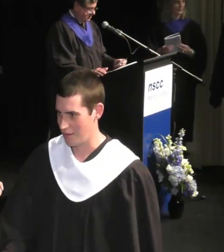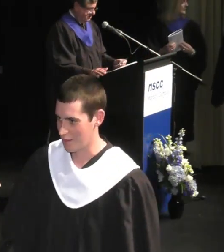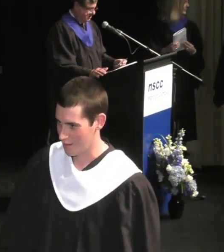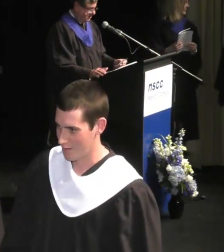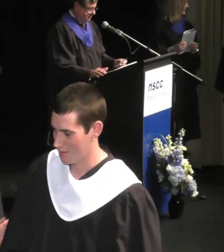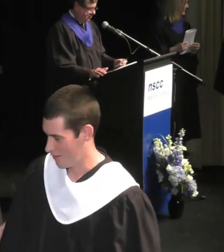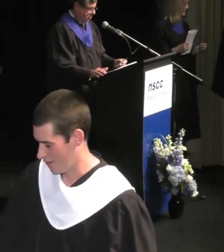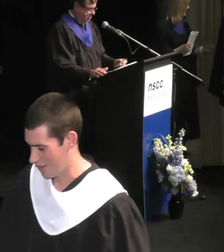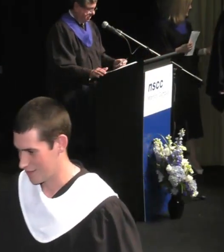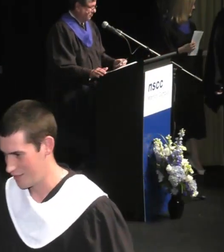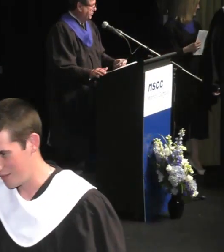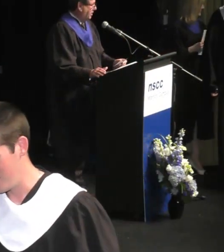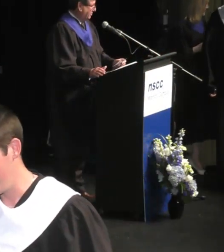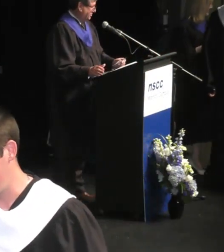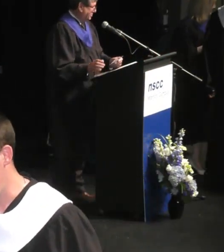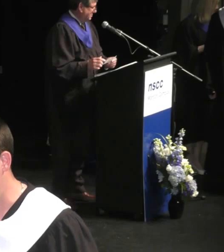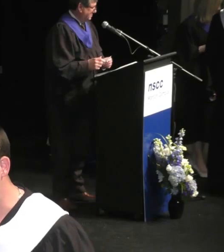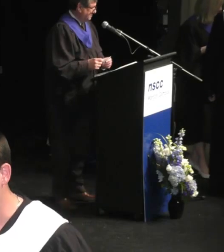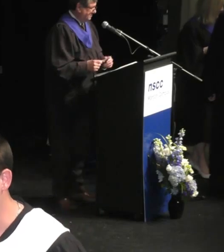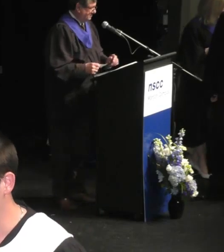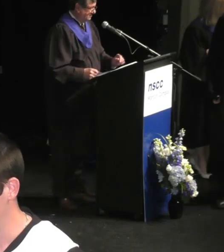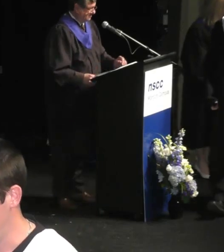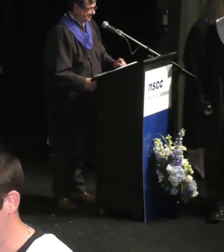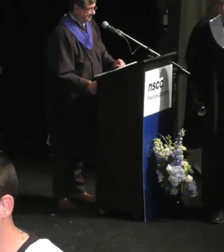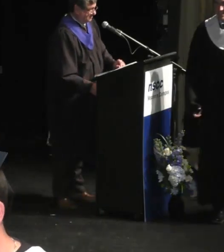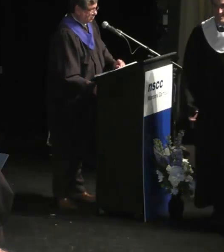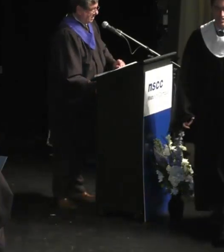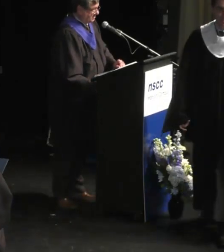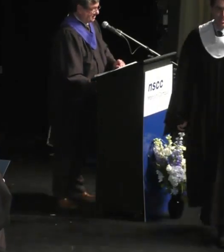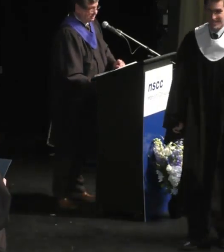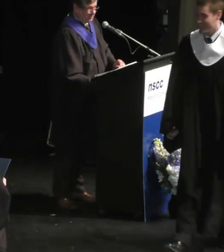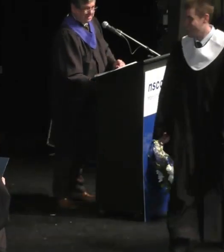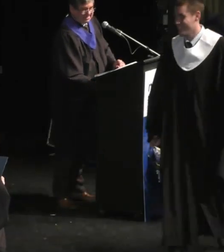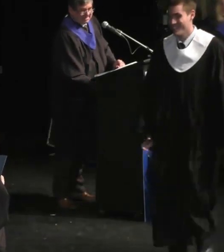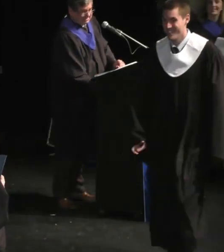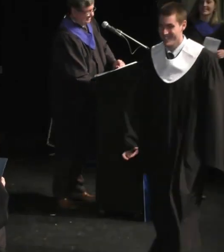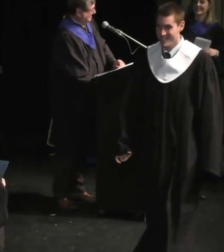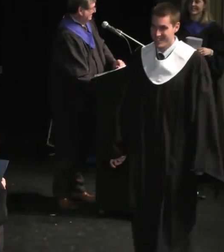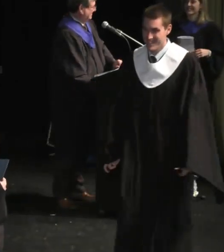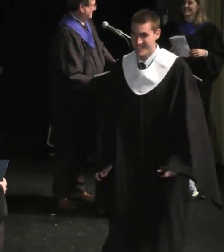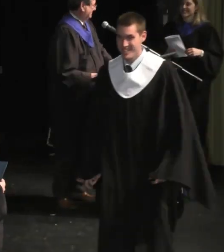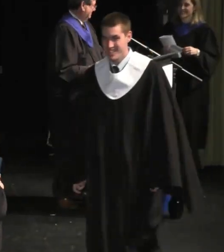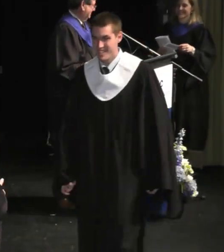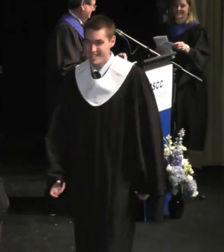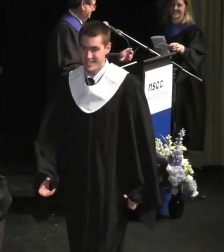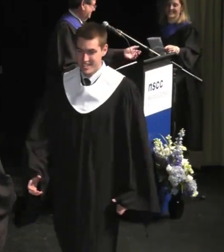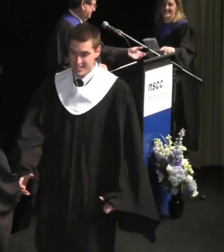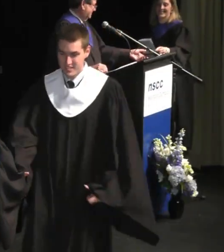Brent Morrison with honors. Brett, I'm sorry.